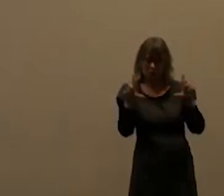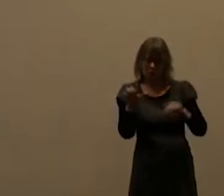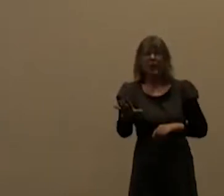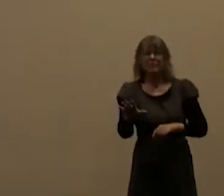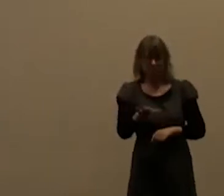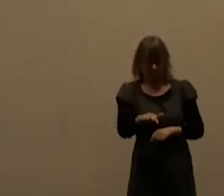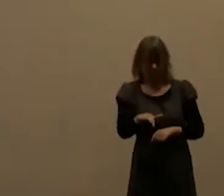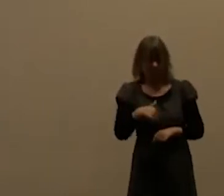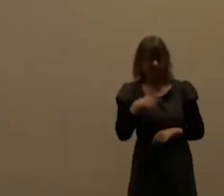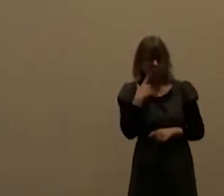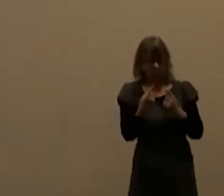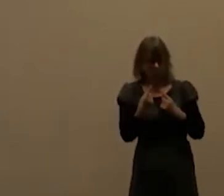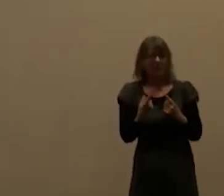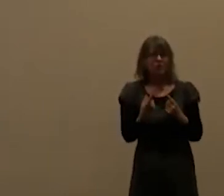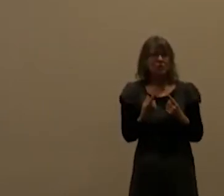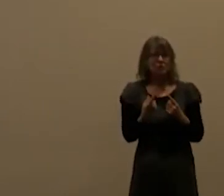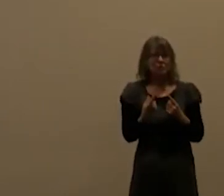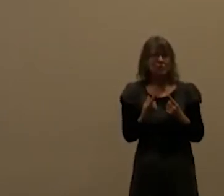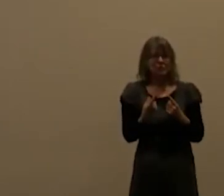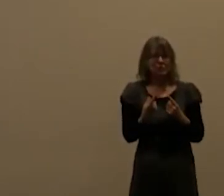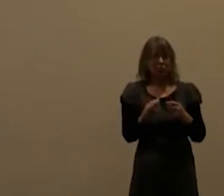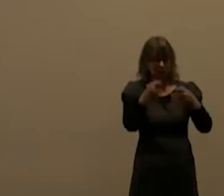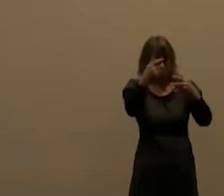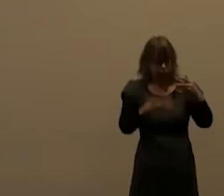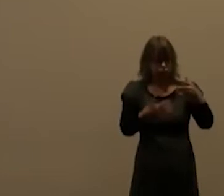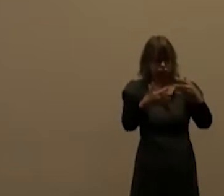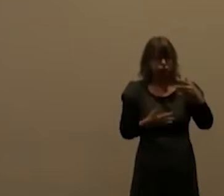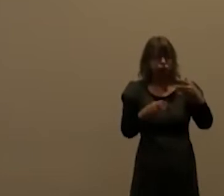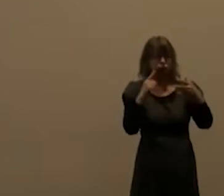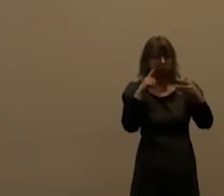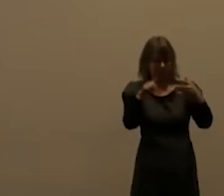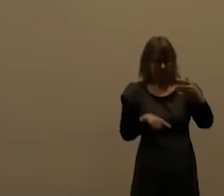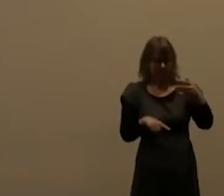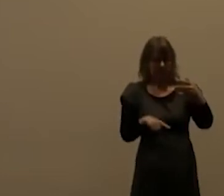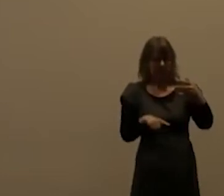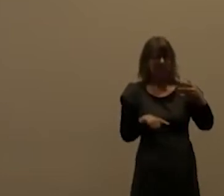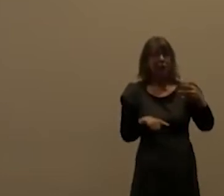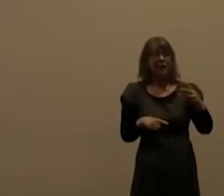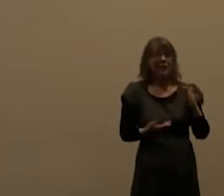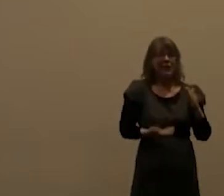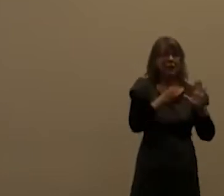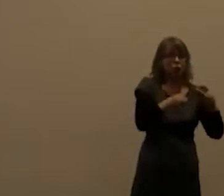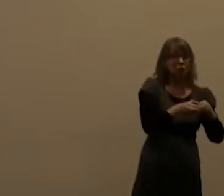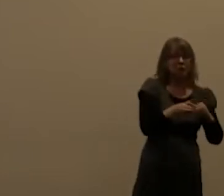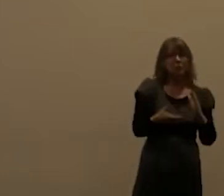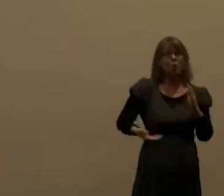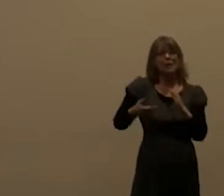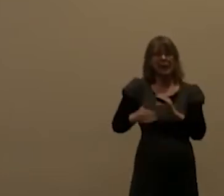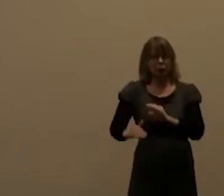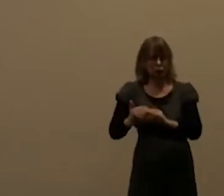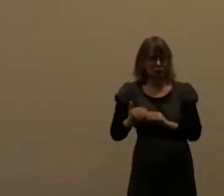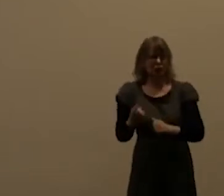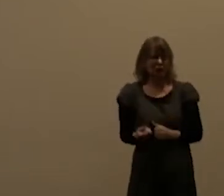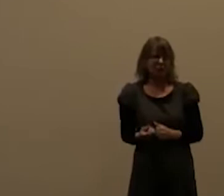There we go. So it's getting information about it. So if I click the drop down on add, I can see I can add that to a team or to a chat. So I might add that to a particular